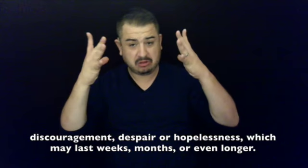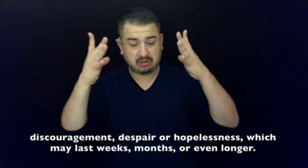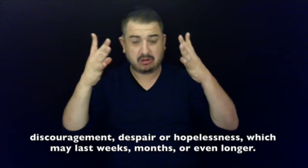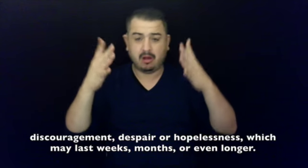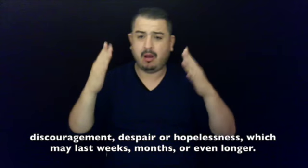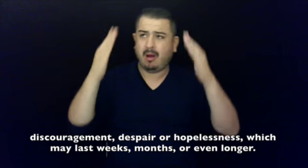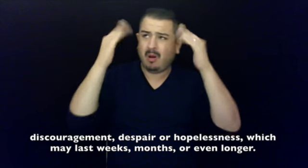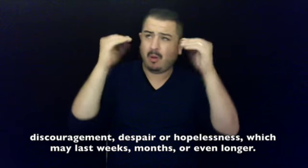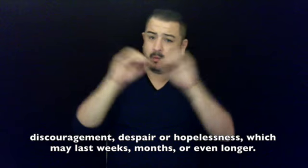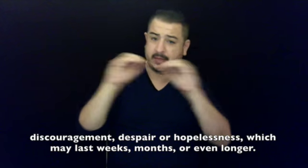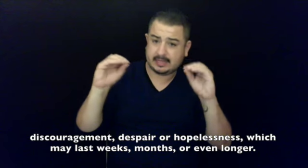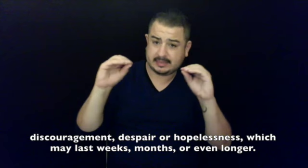longer.